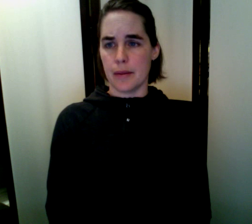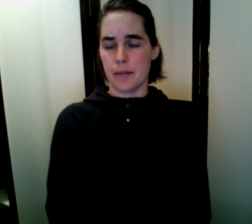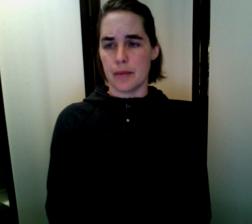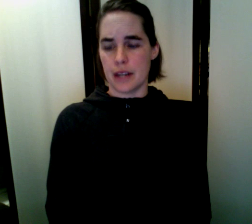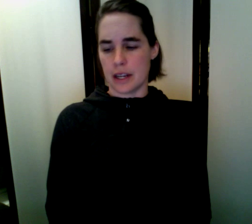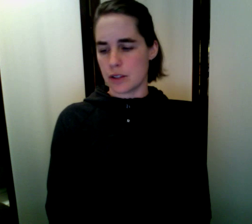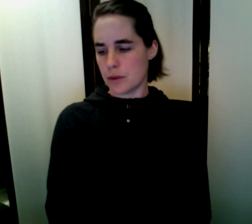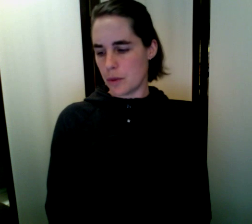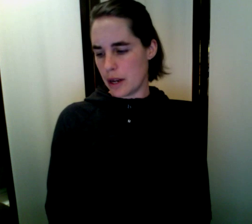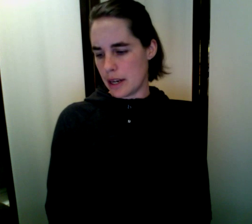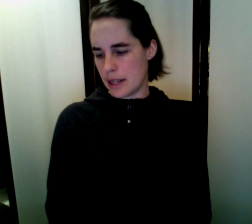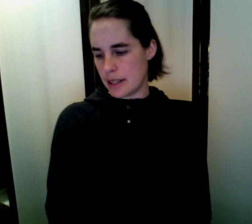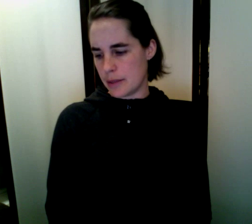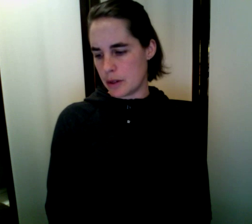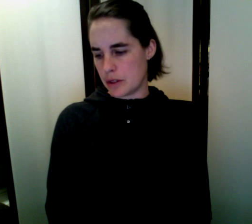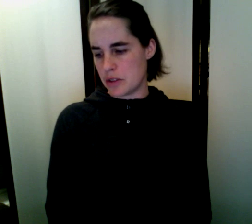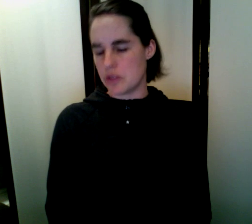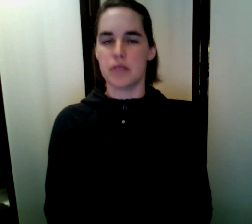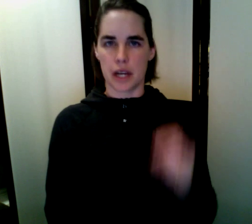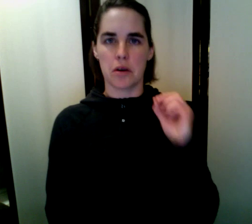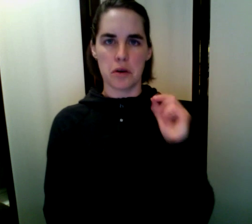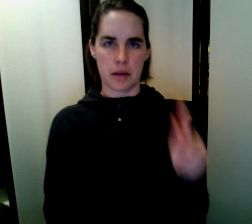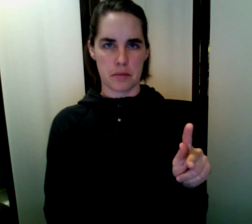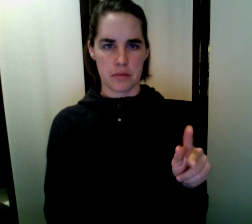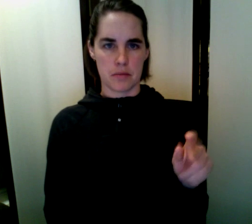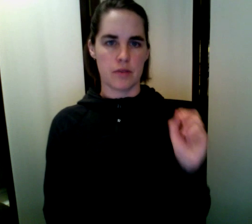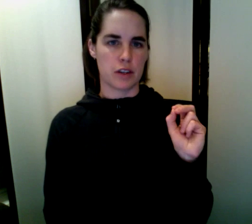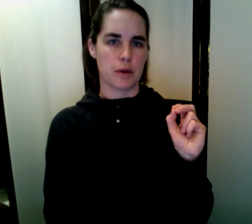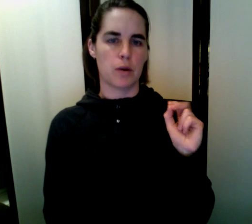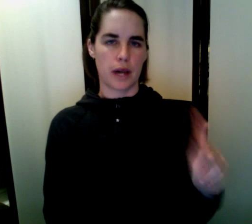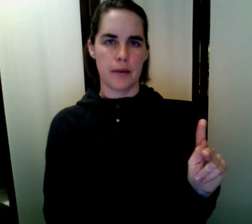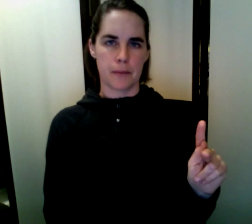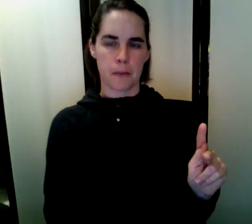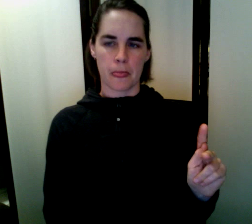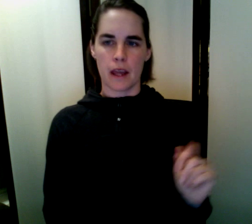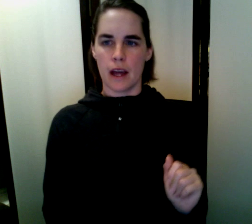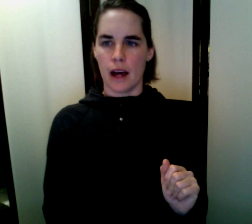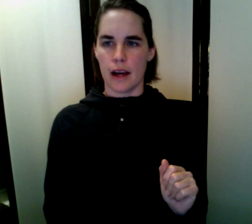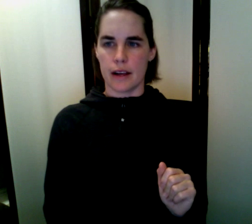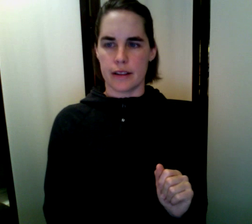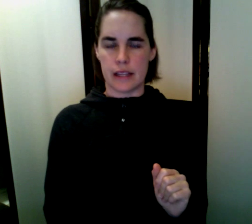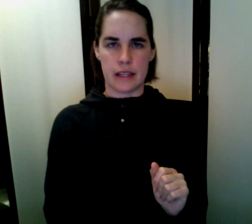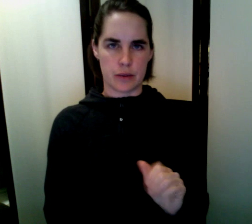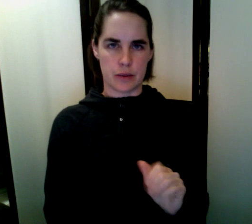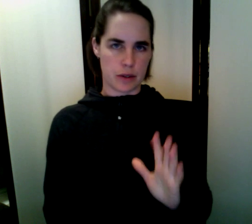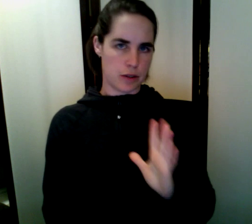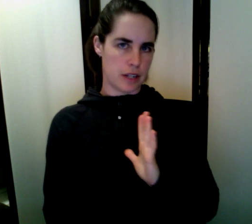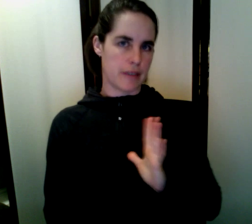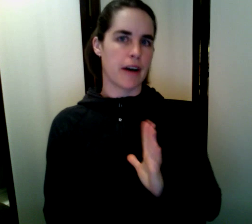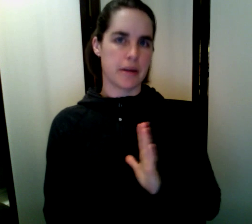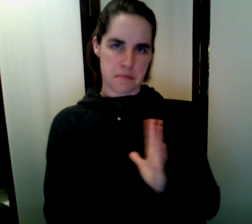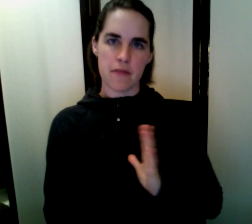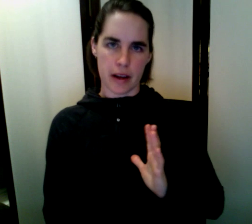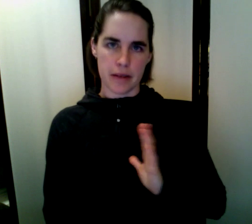The next one, the person's saying, okay, fingerspell, okay. Then the next one, they're saying, fine, fine.